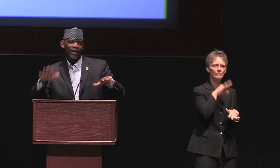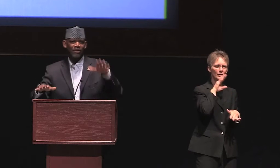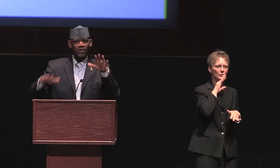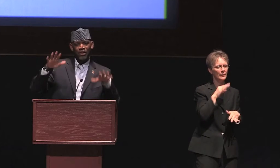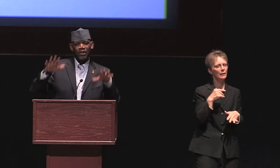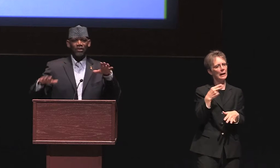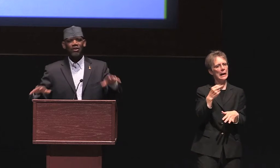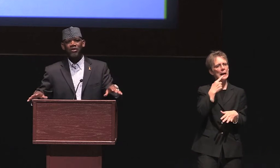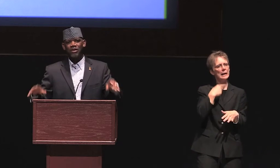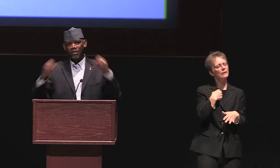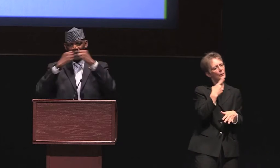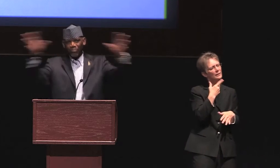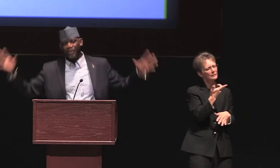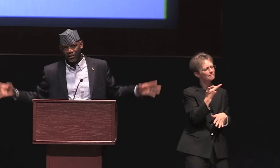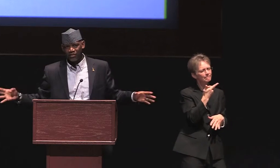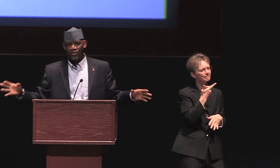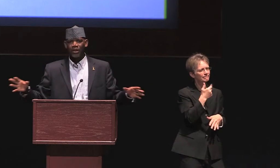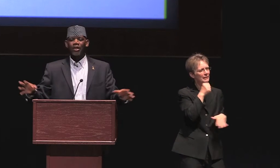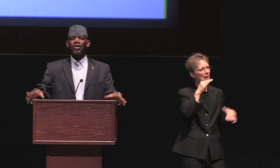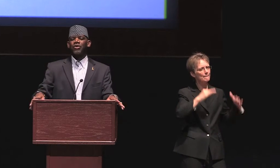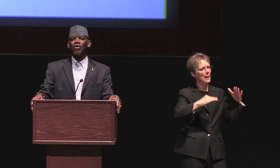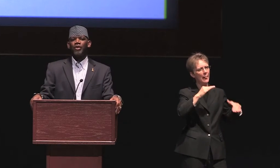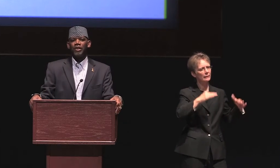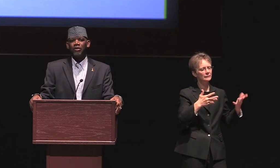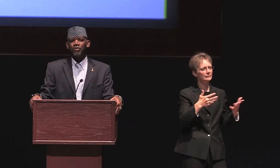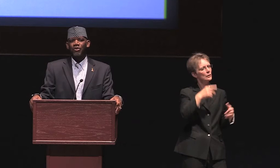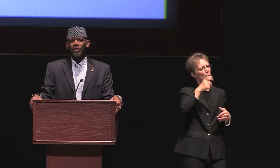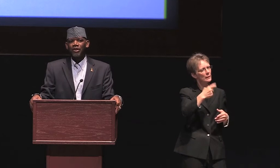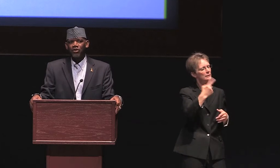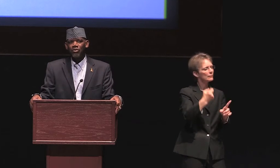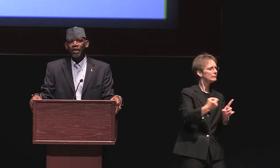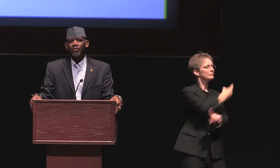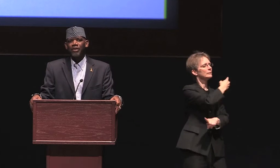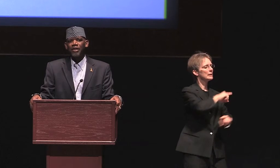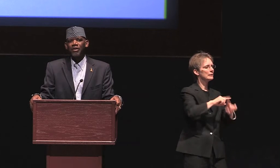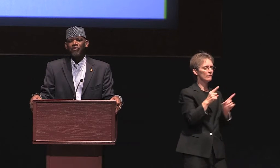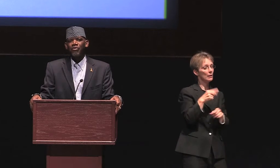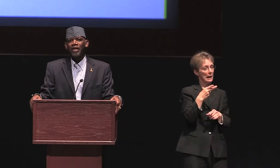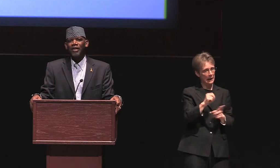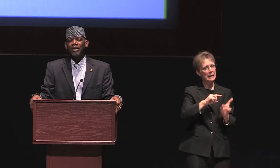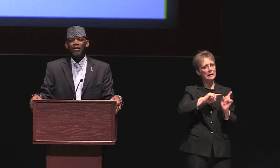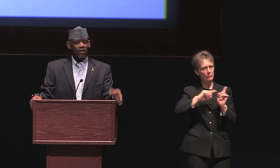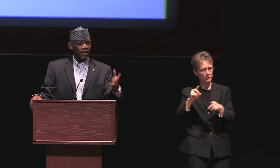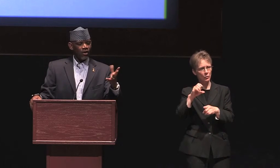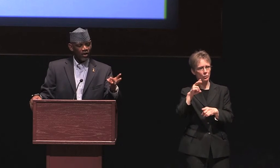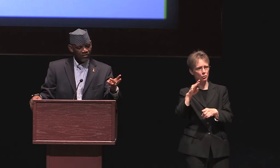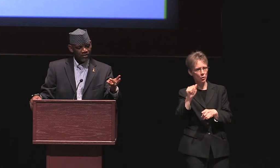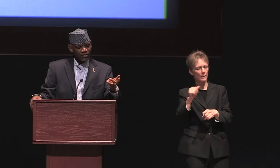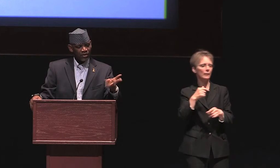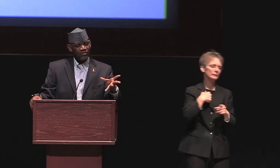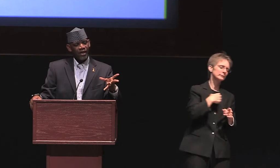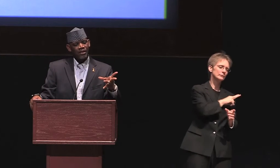out of balance. He said, you need something completely different. So he was going to Cuba. I went there for a